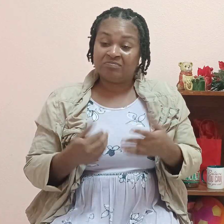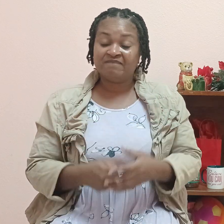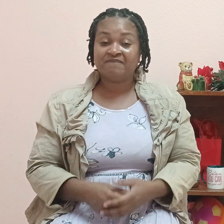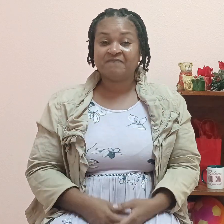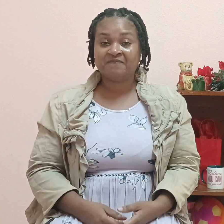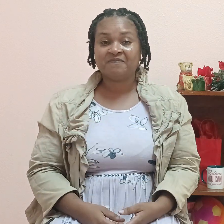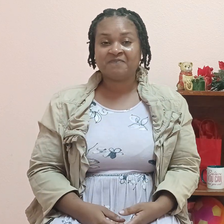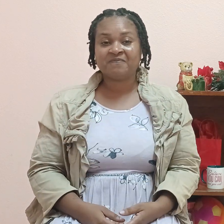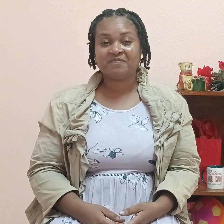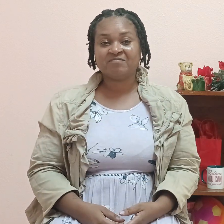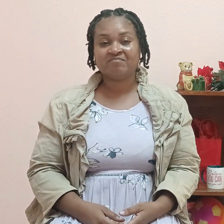Question 10.